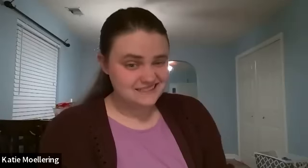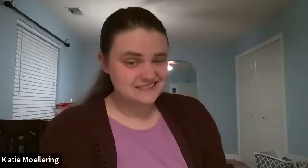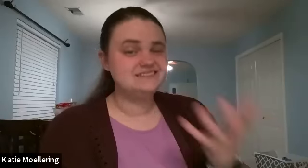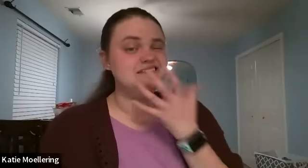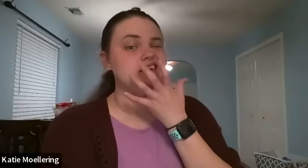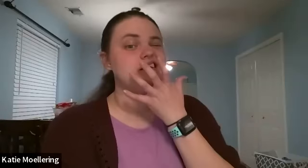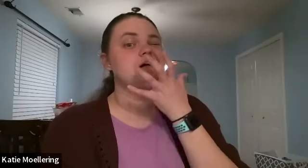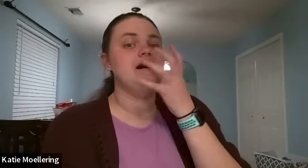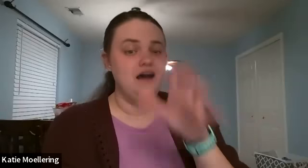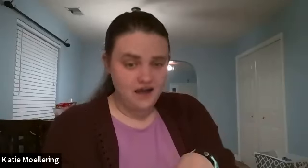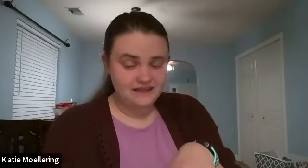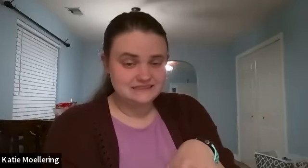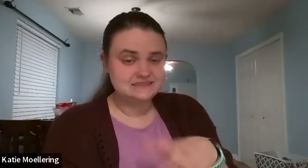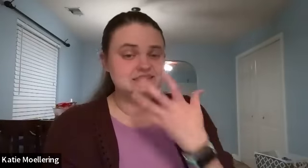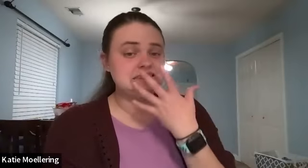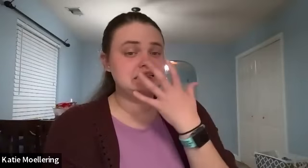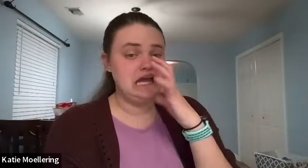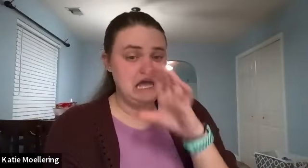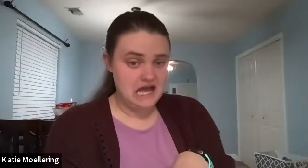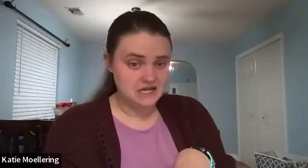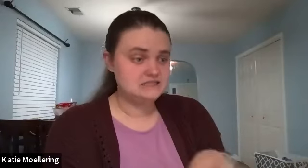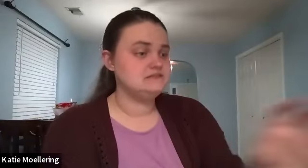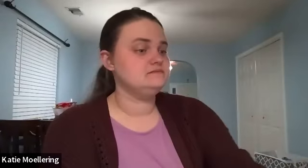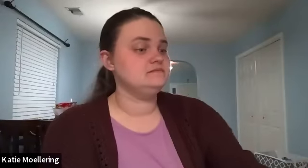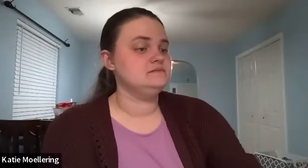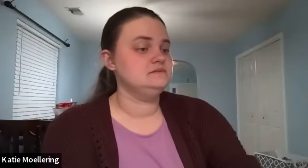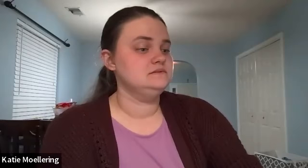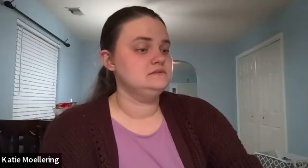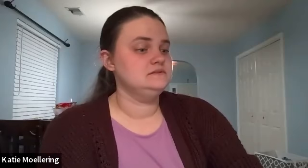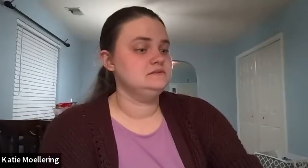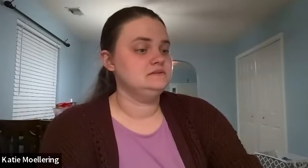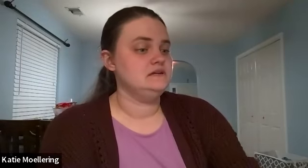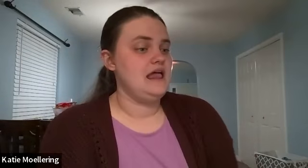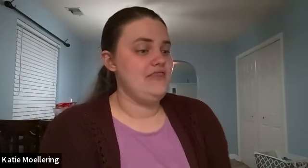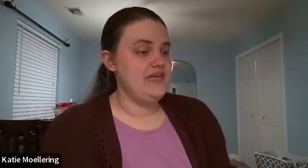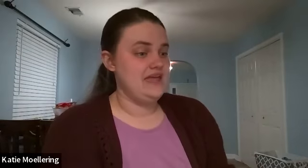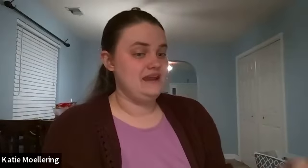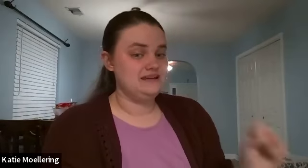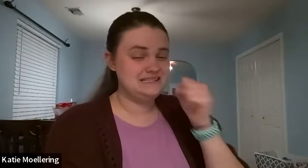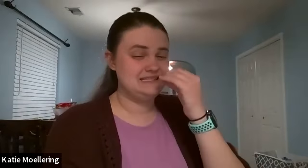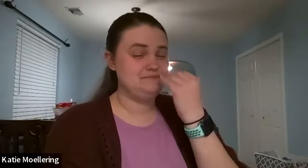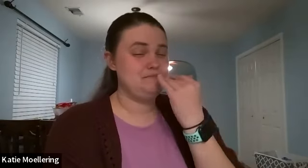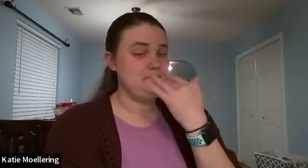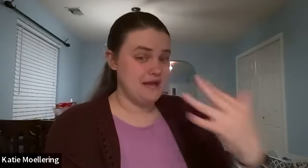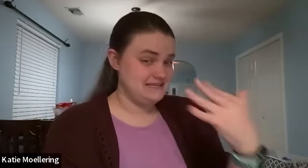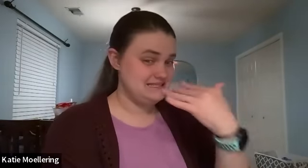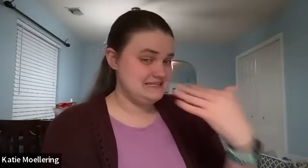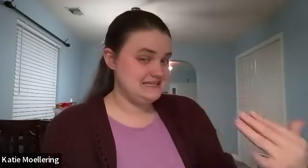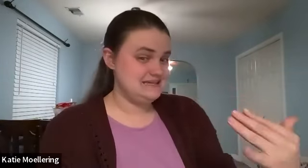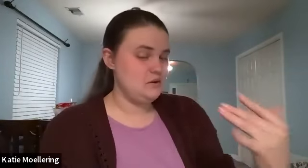Hot, hot, hot. And then spicy